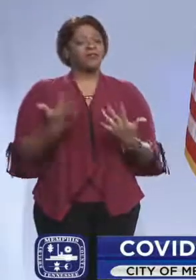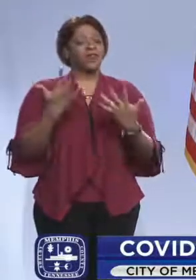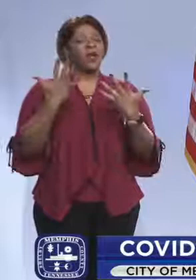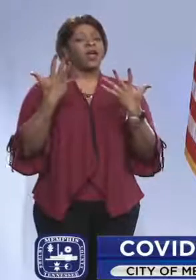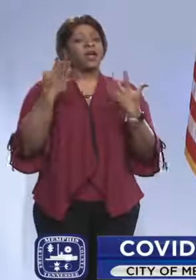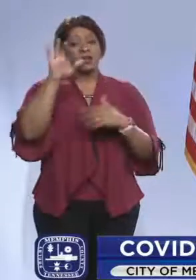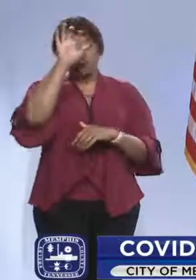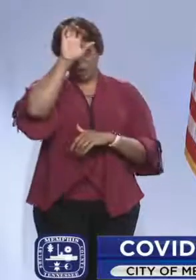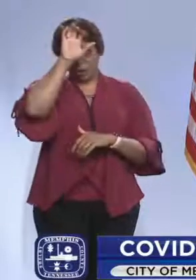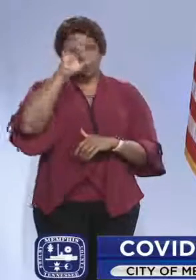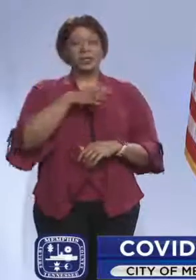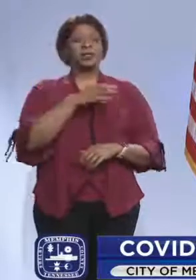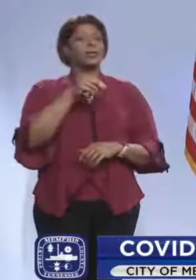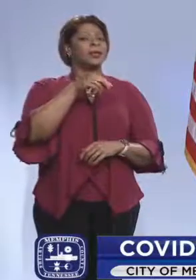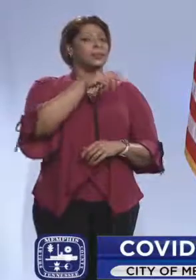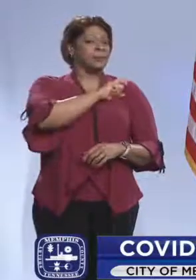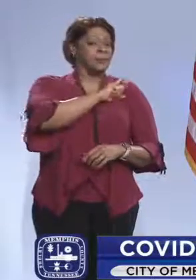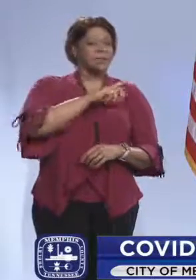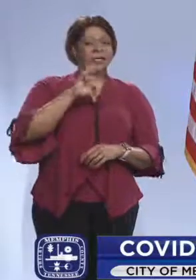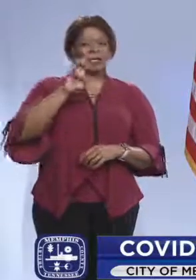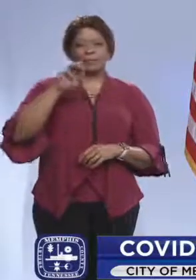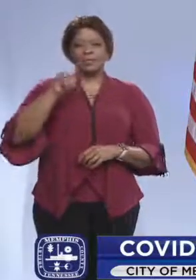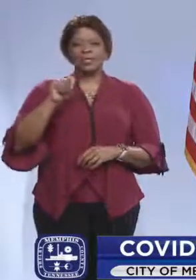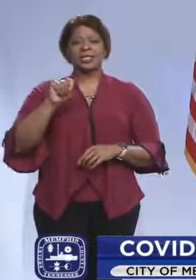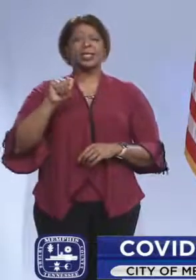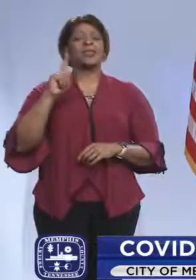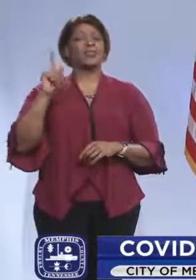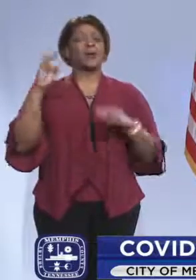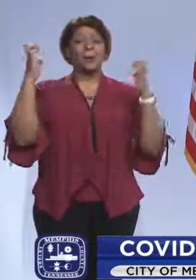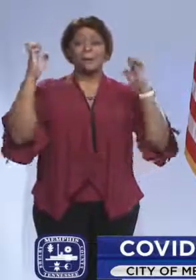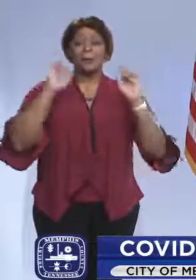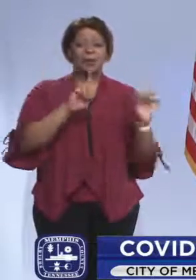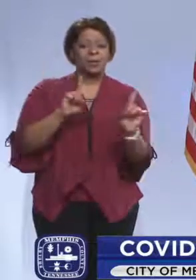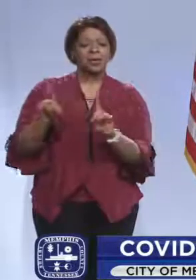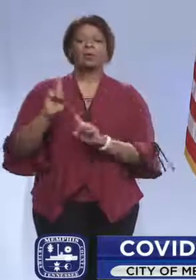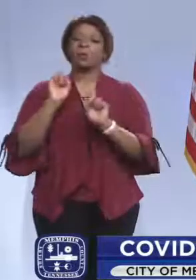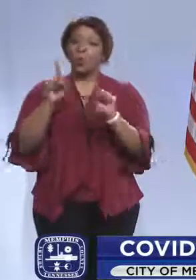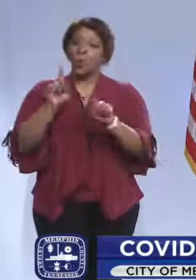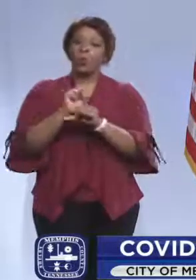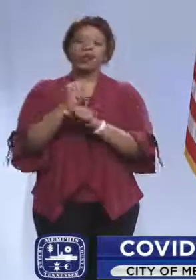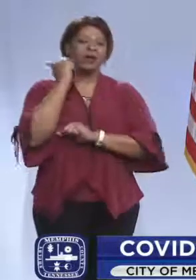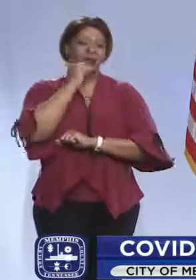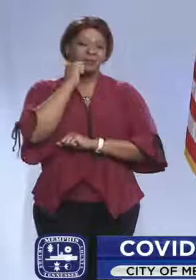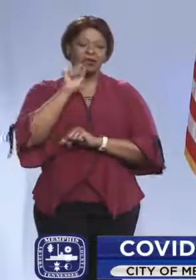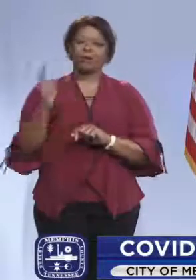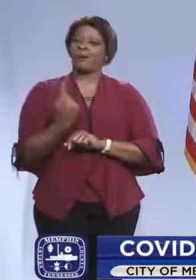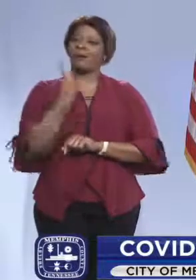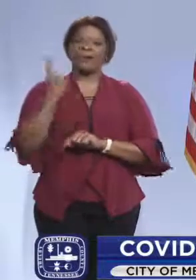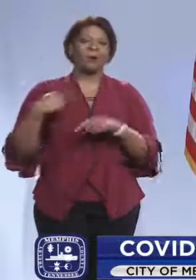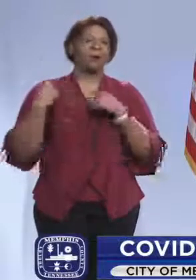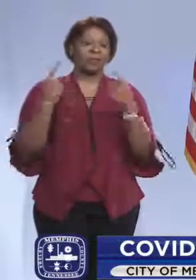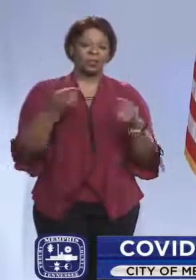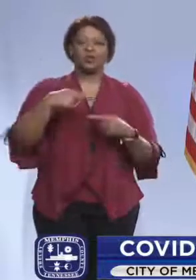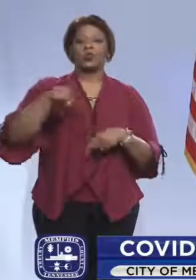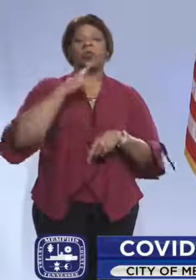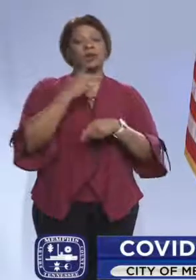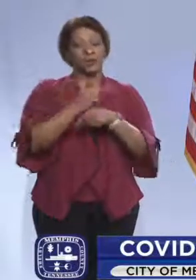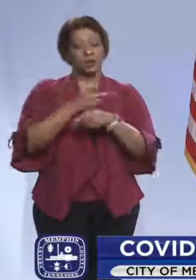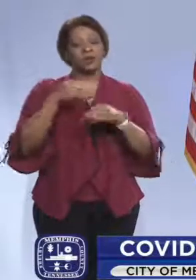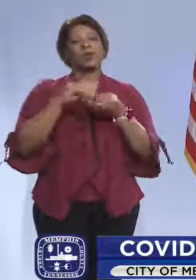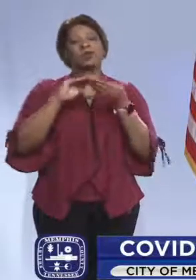police officers, the EMTs, the paramedics, they're showing up to work every day just like they always do, and you're well taken care of in the